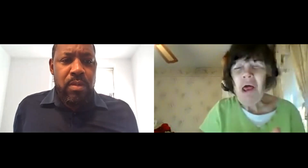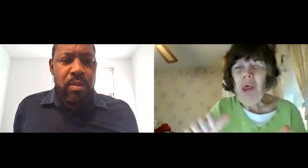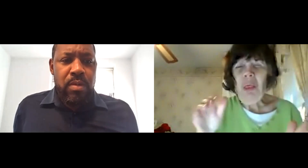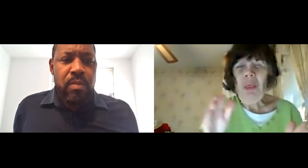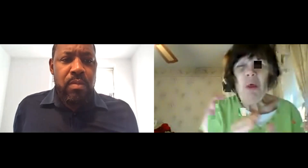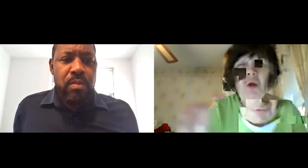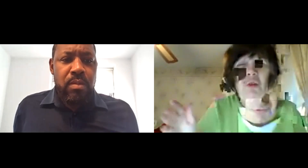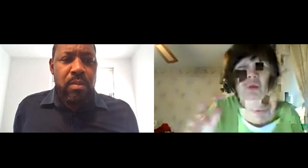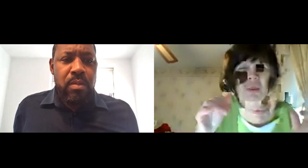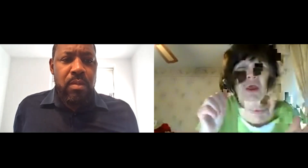I work for the state.